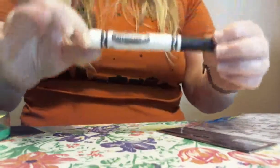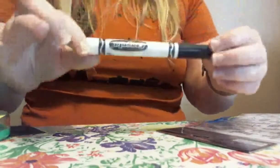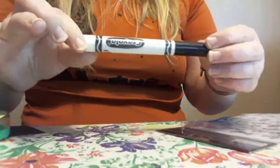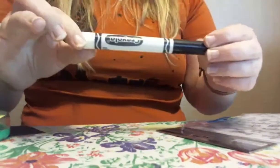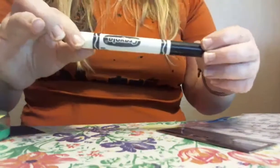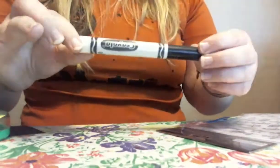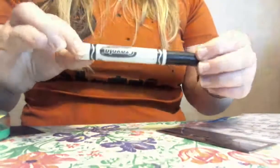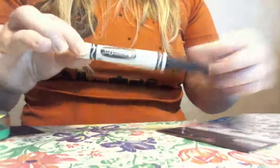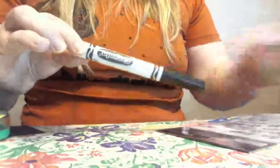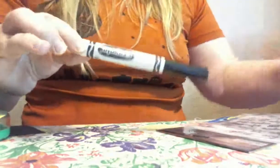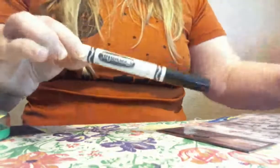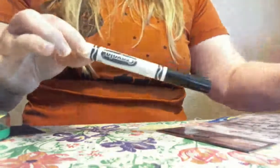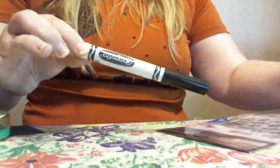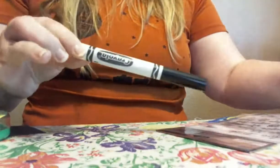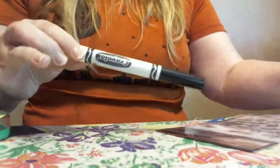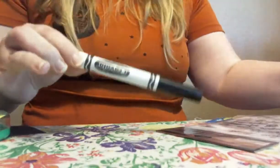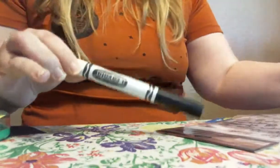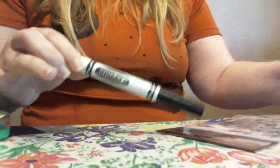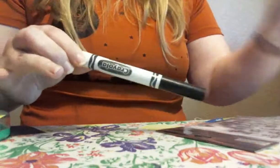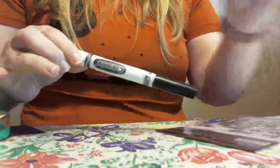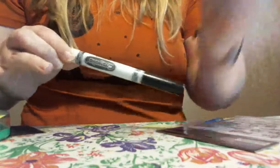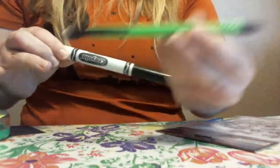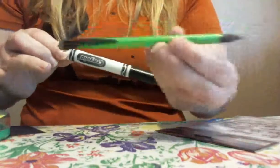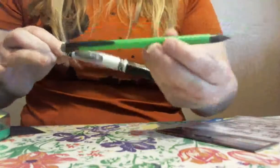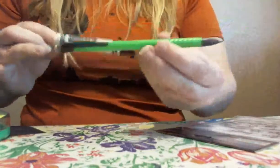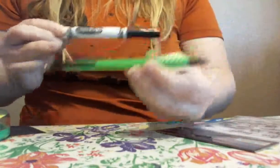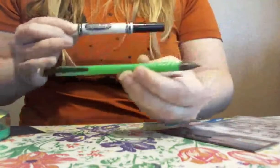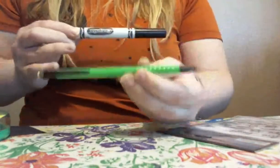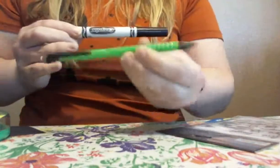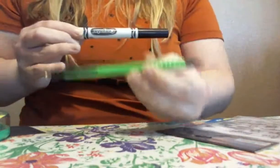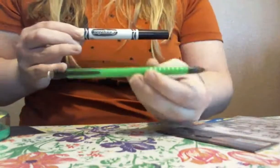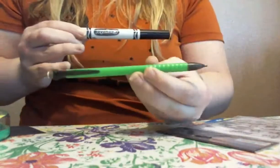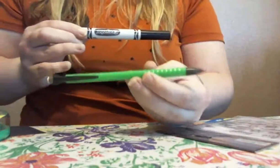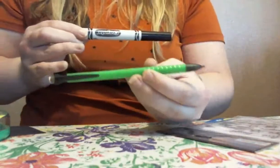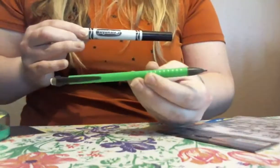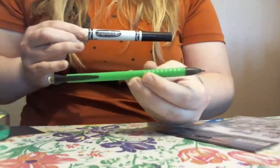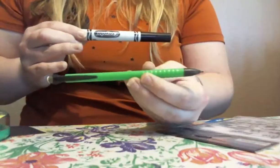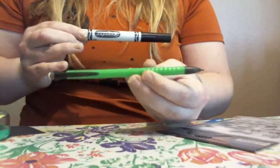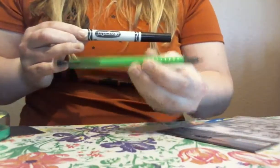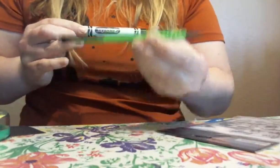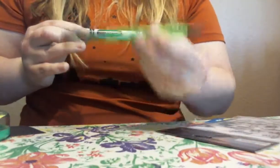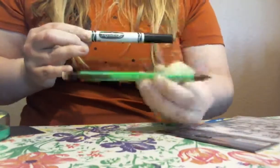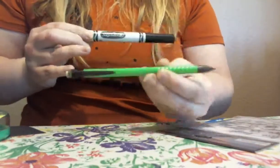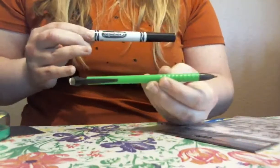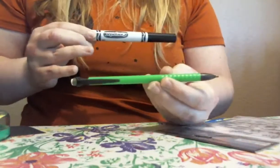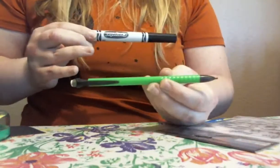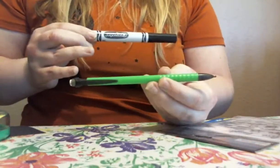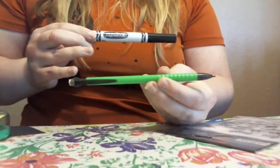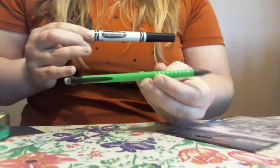black marker, and you will need a pencil. Forgot to mention that one. You will need a pencil